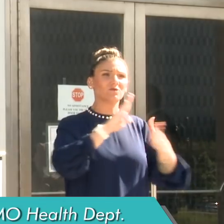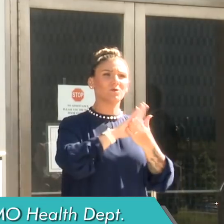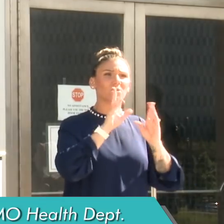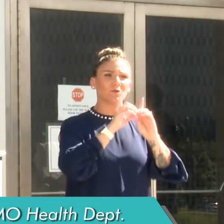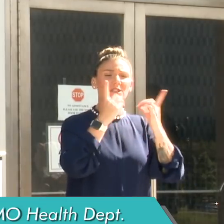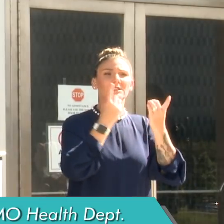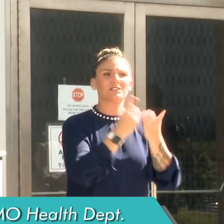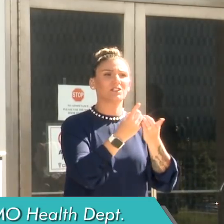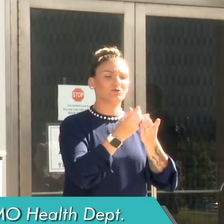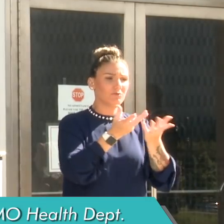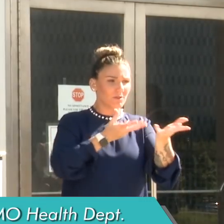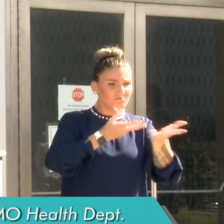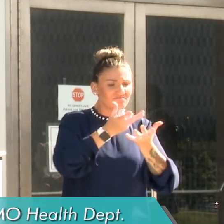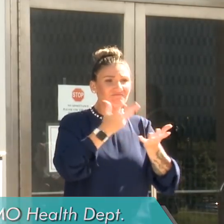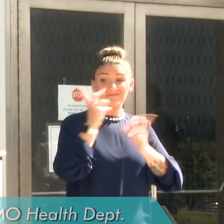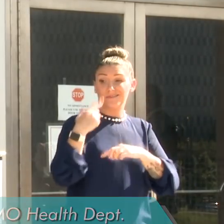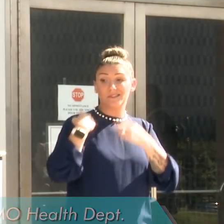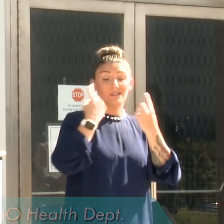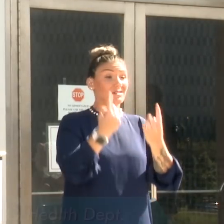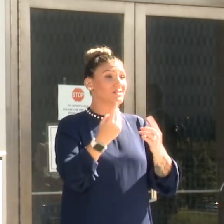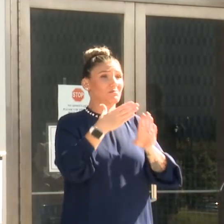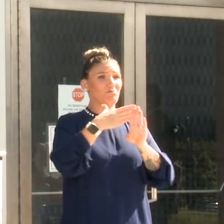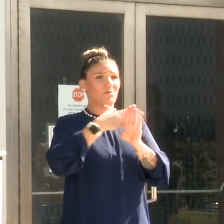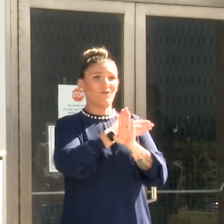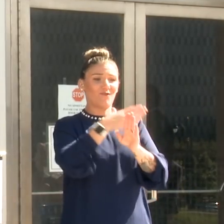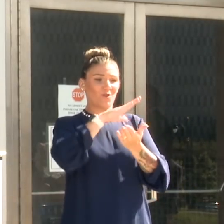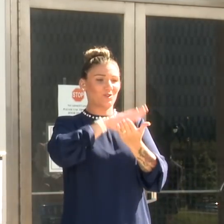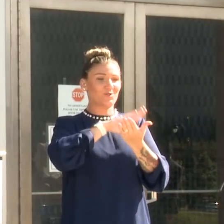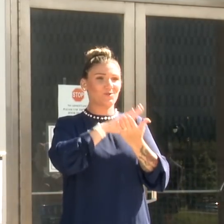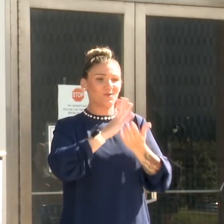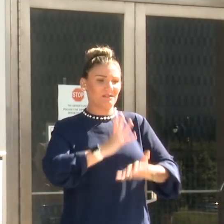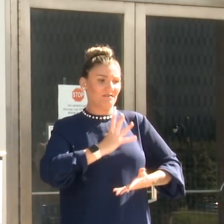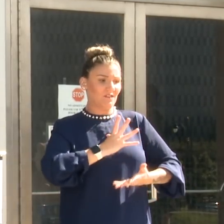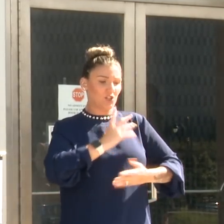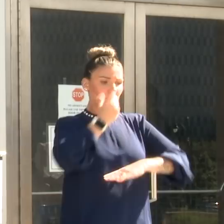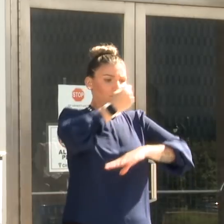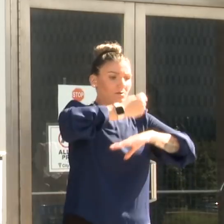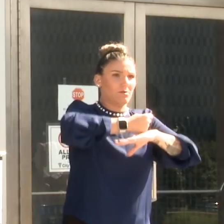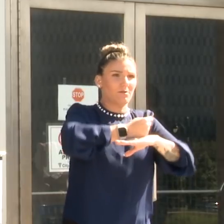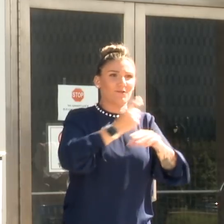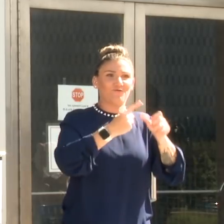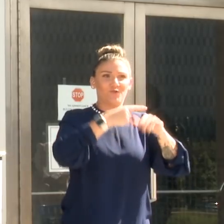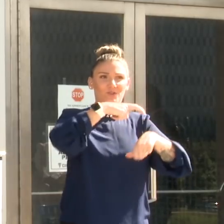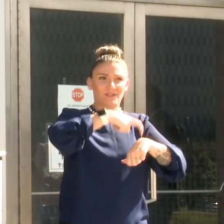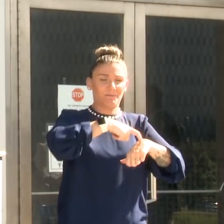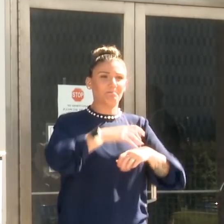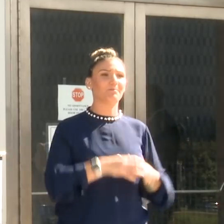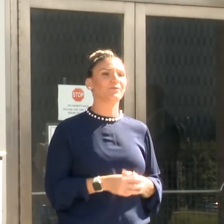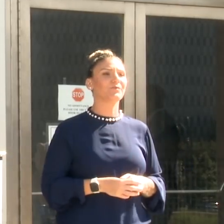districts really since back before the schools officially closed the first time.